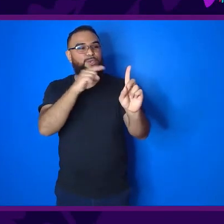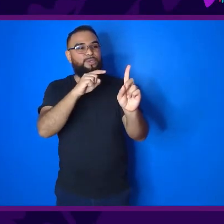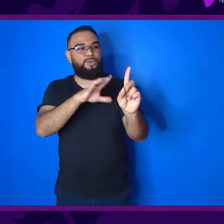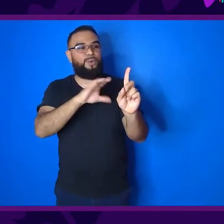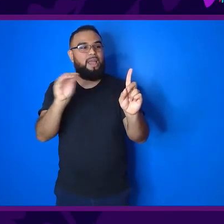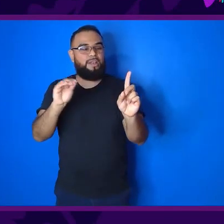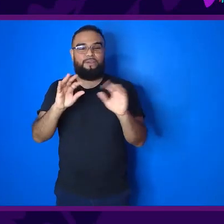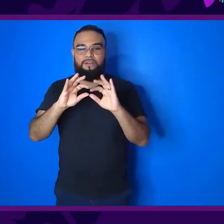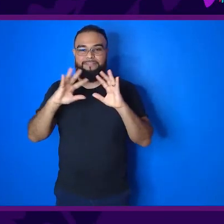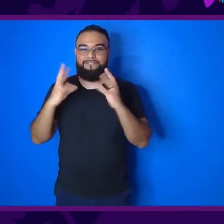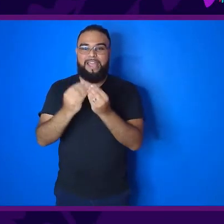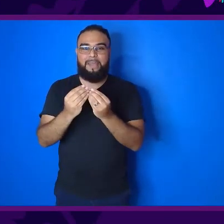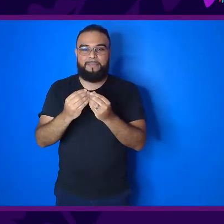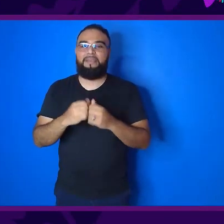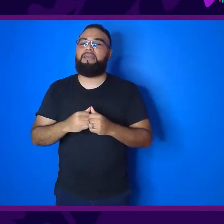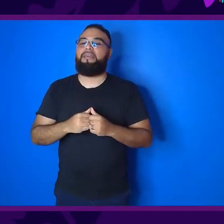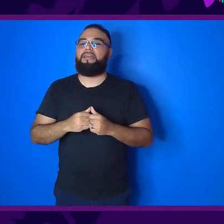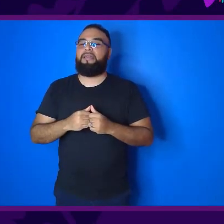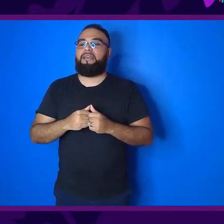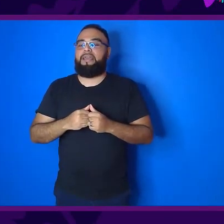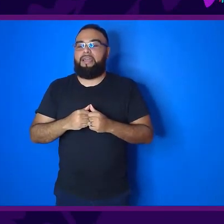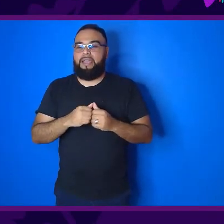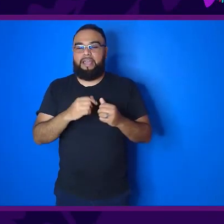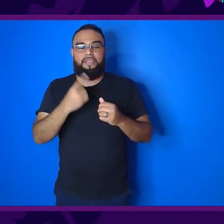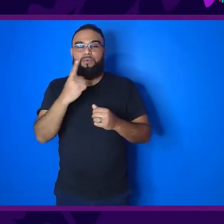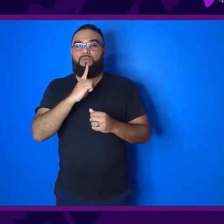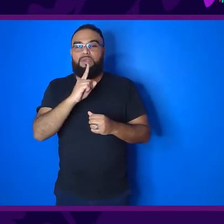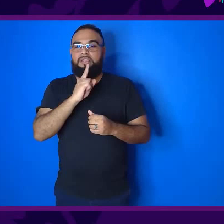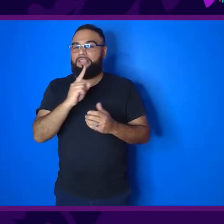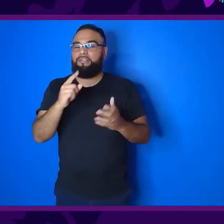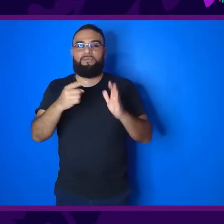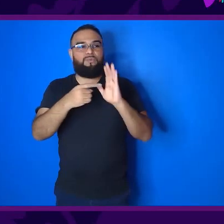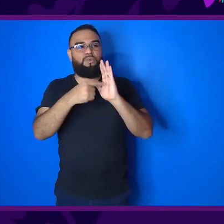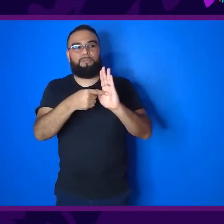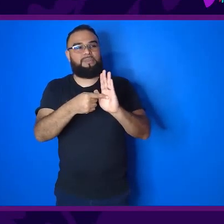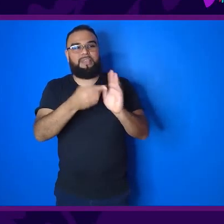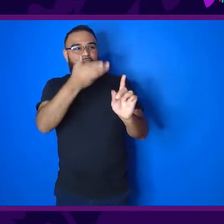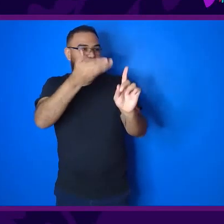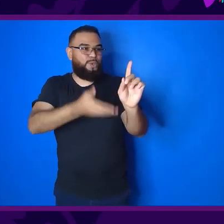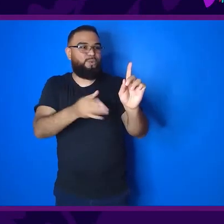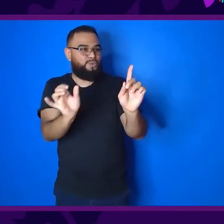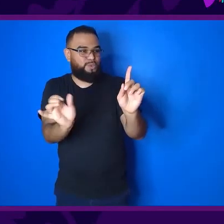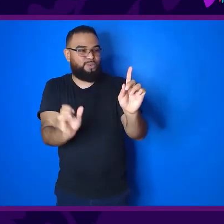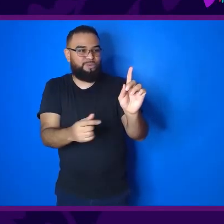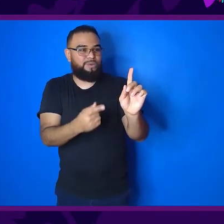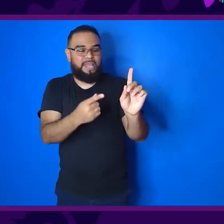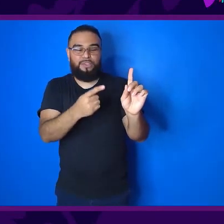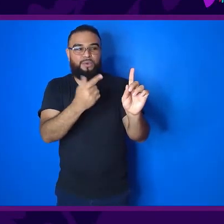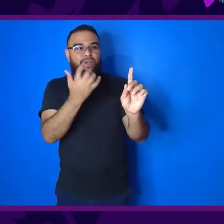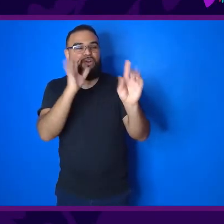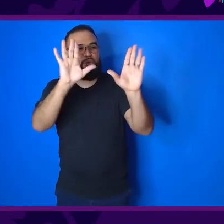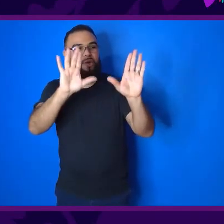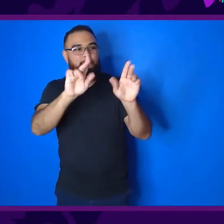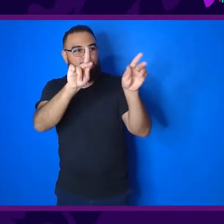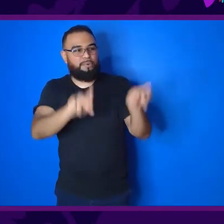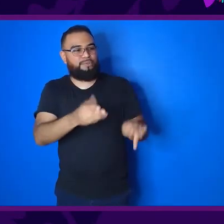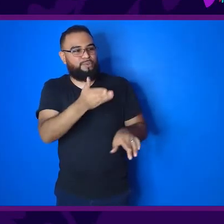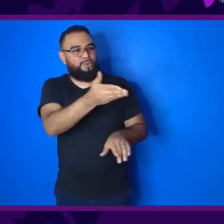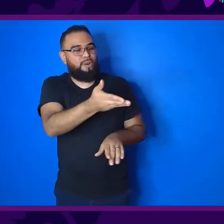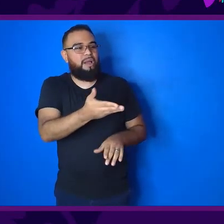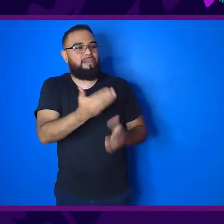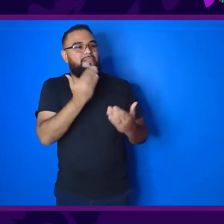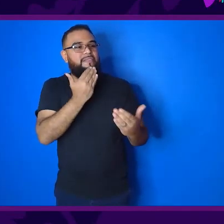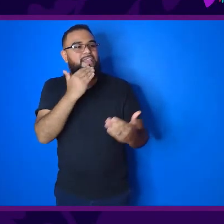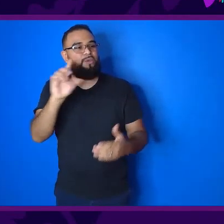And more than anything, they represent you and how great a person you are. So thank you. Happy birthday, Dolores, and enjoy your day, all right?